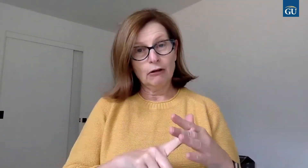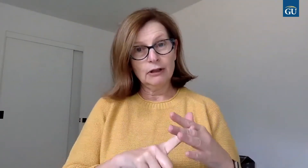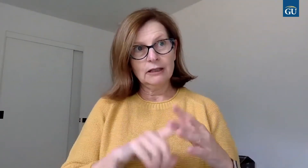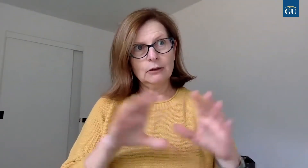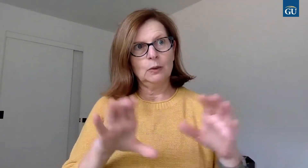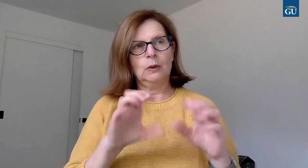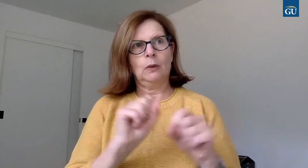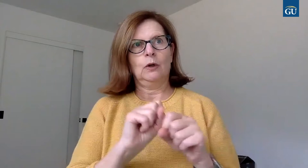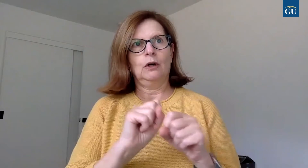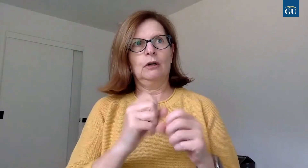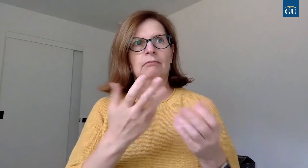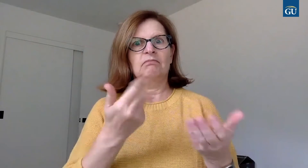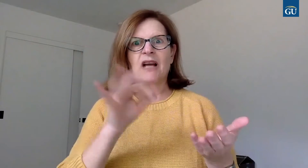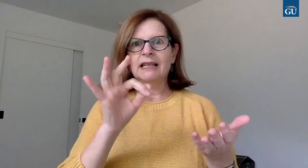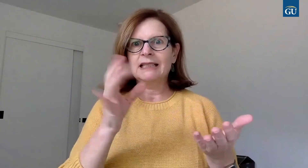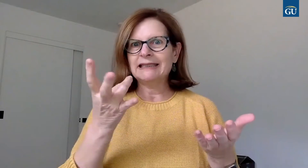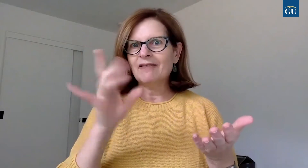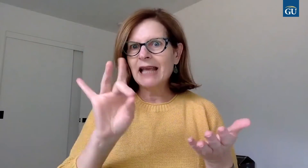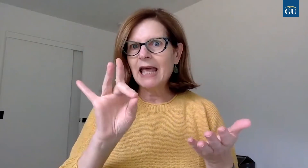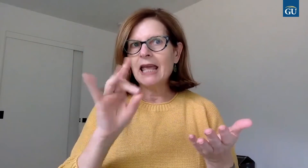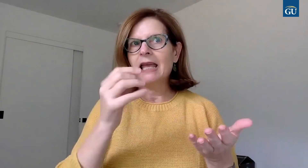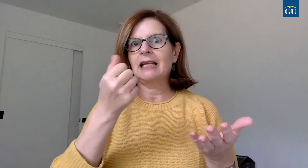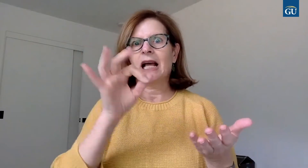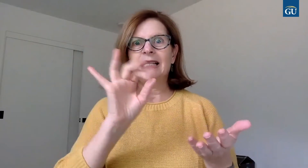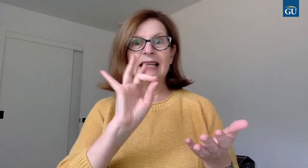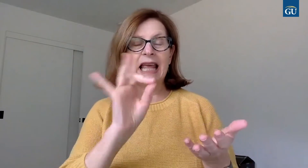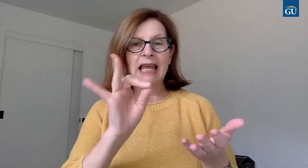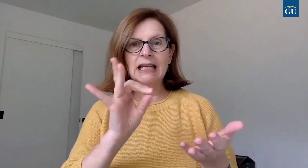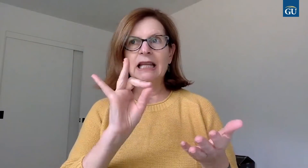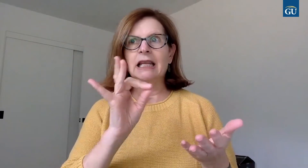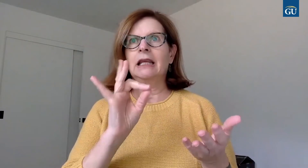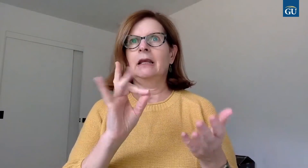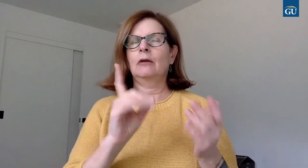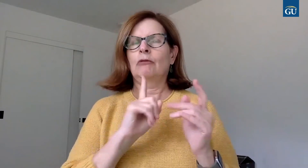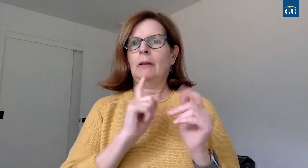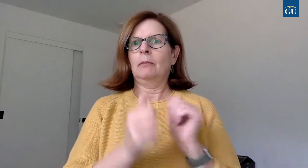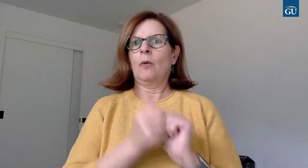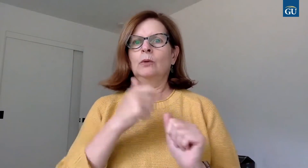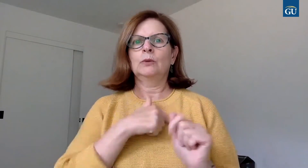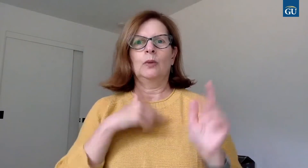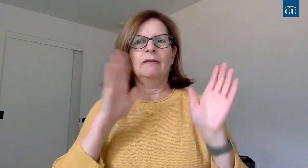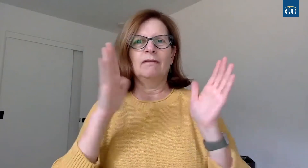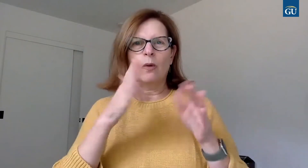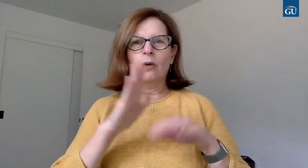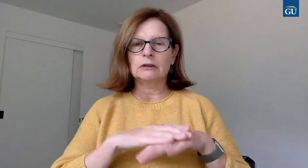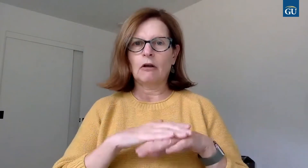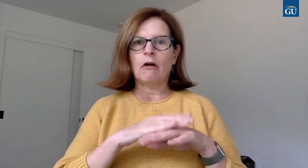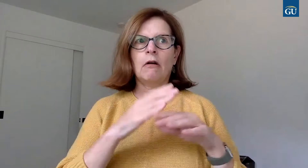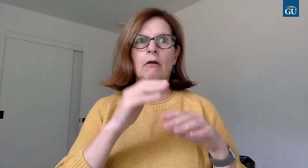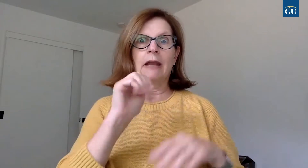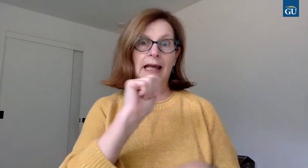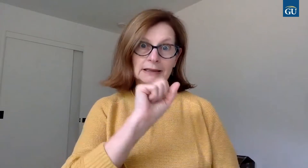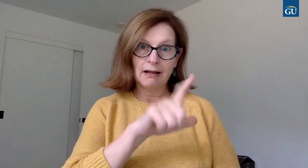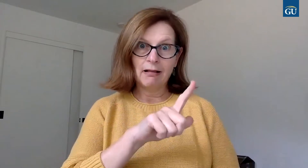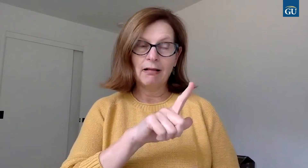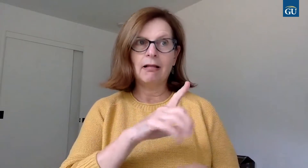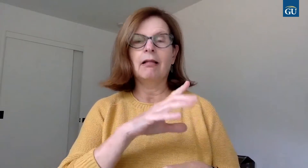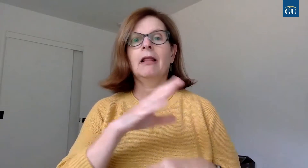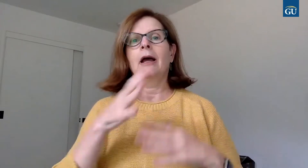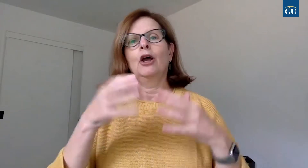When I started doing work in 1978 and the 80s, most of my work was focused on ASL European